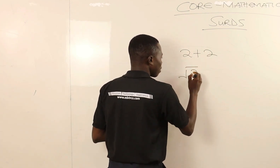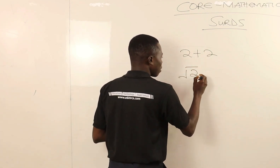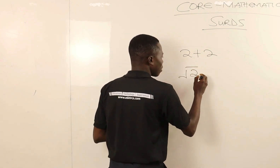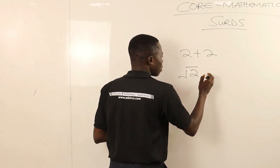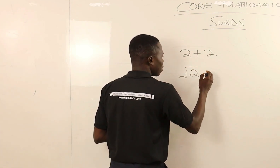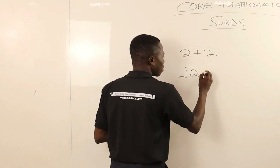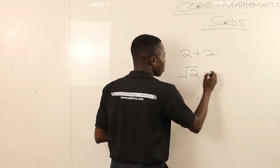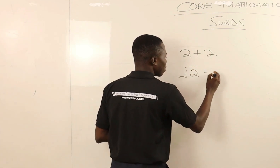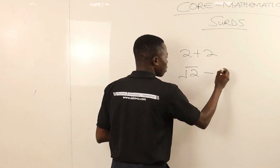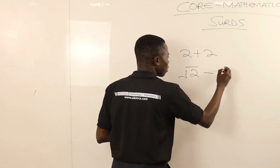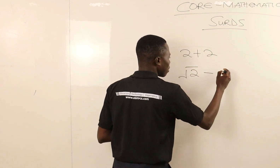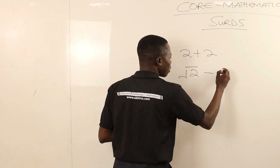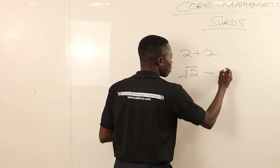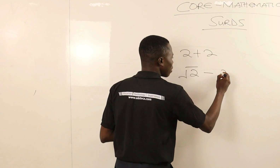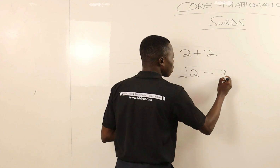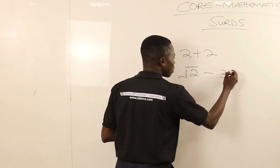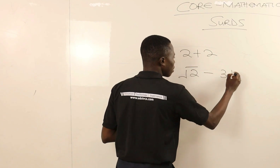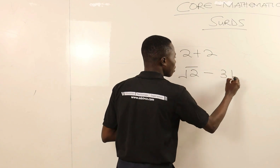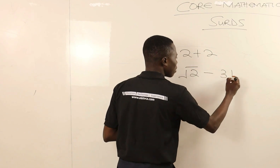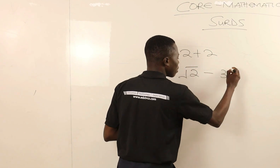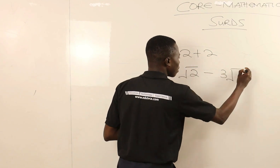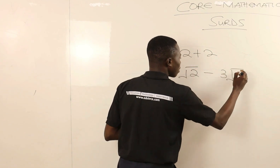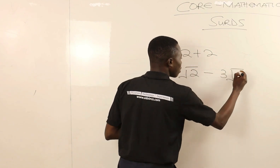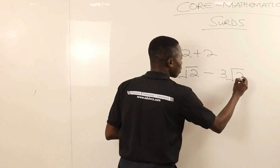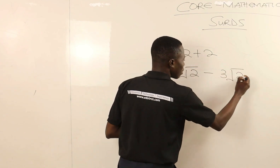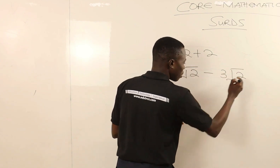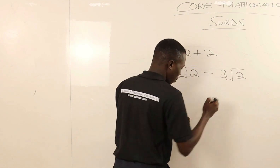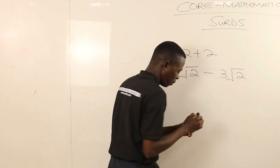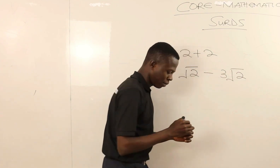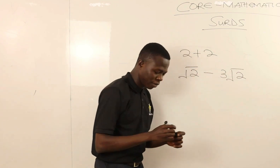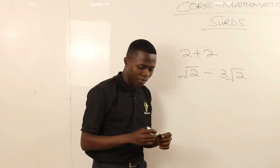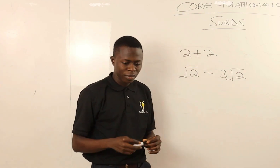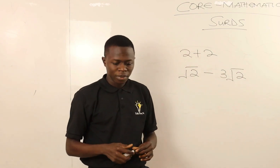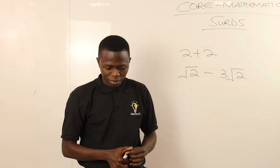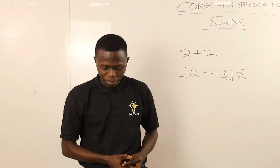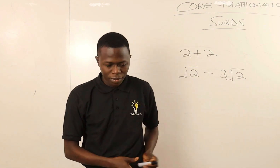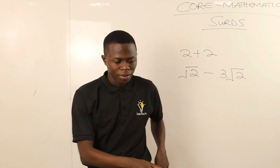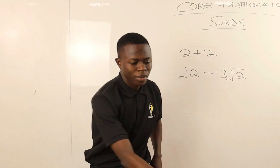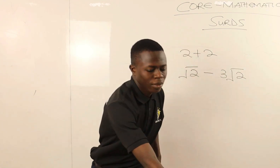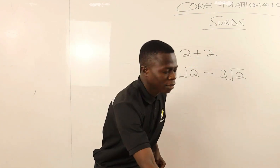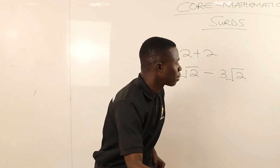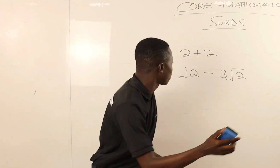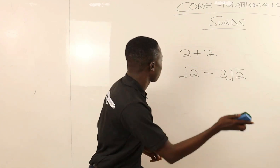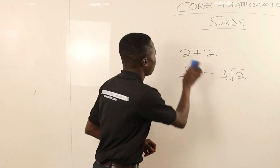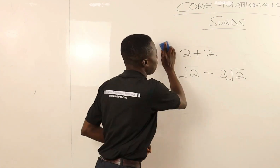or subtract them? So for instance, the one on the board, like square root of 2 minus 3 square root of